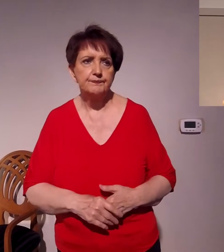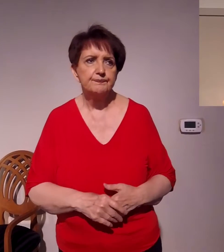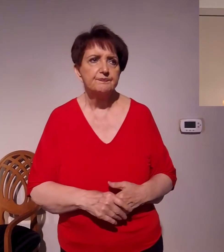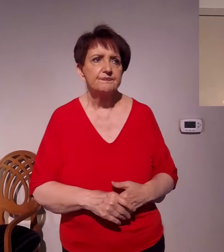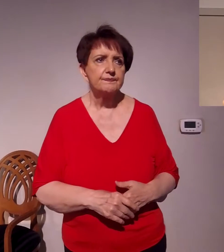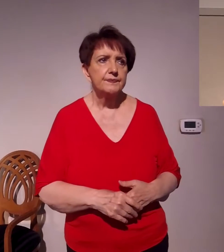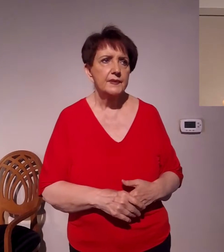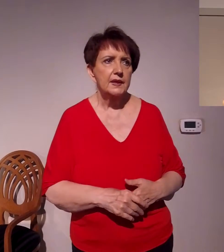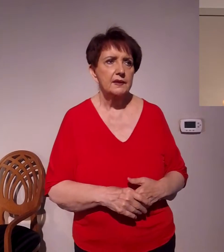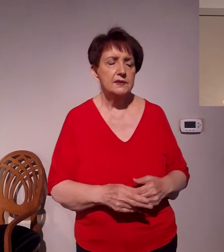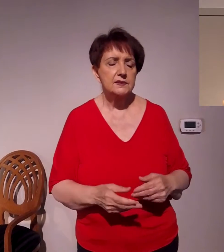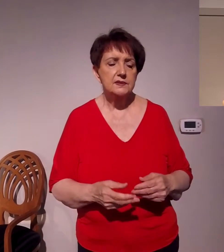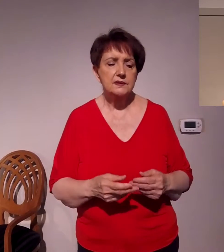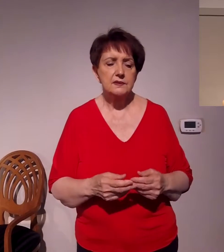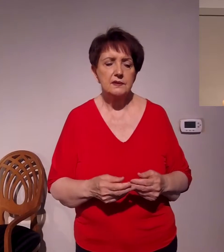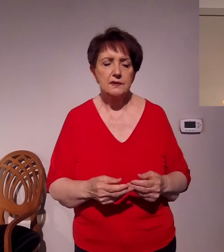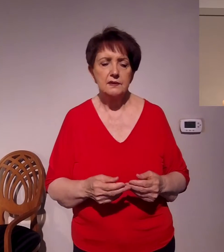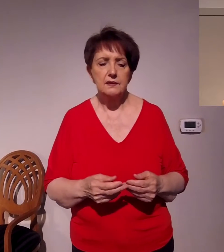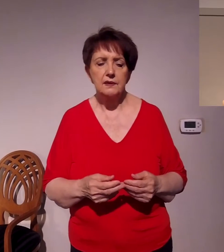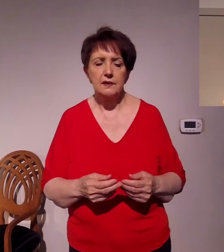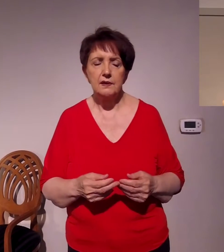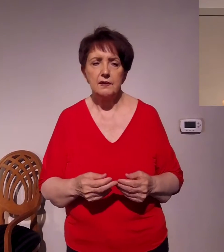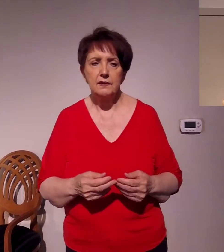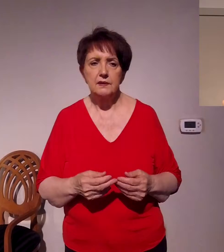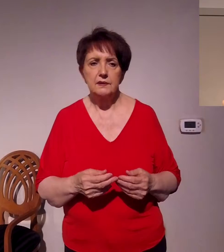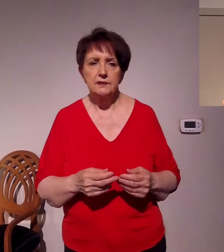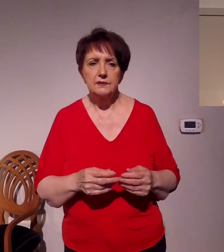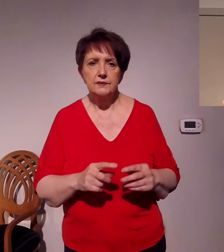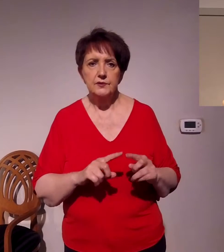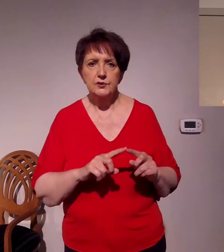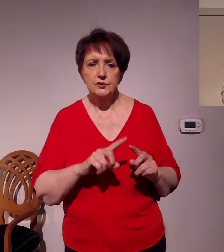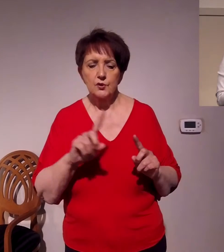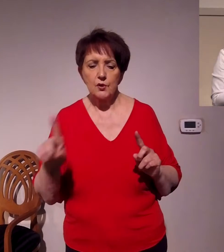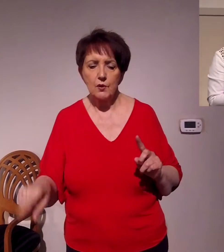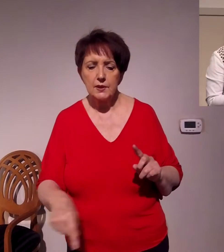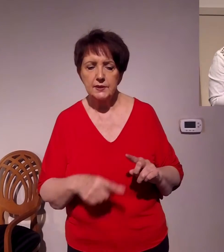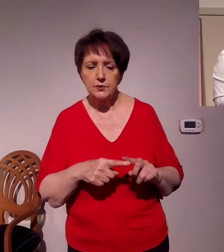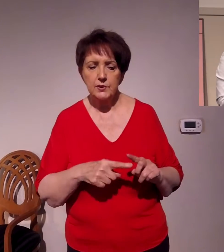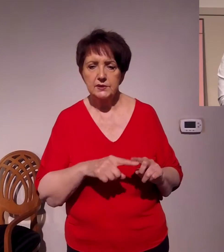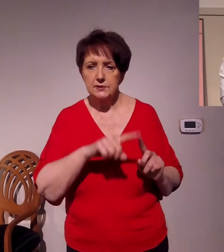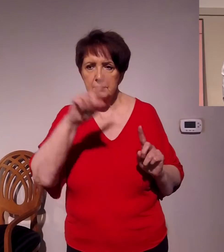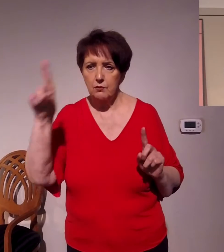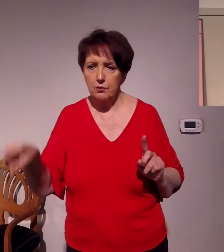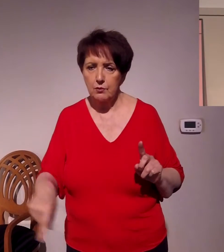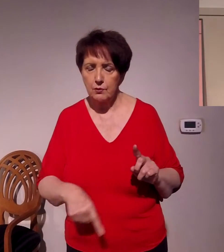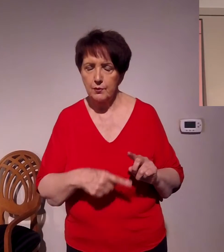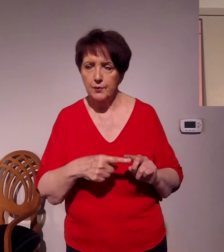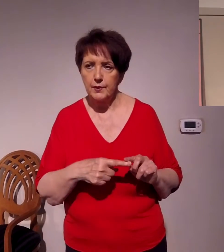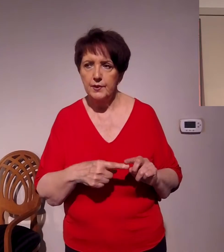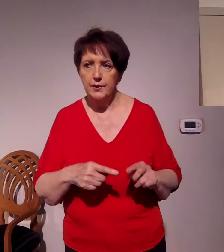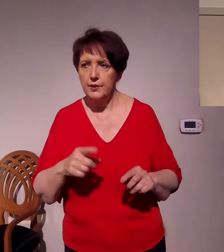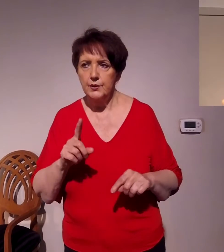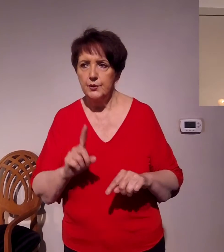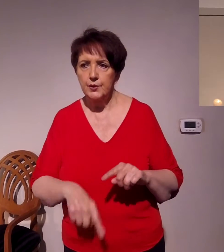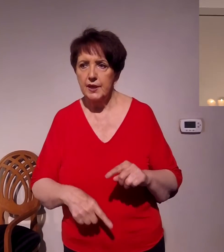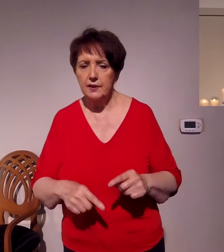volume increases, the circle will increase. There can be no point of